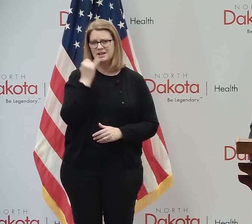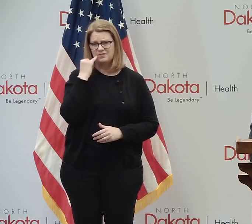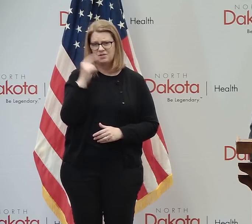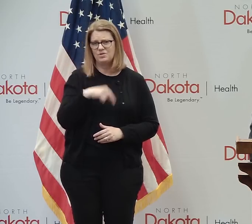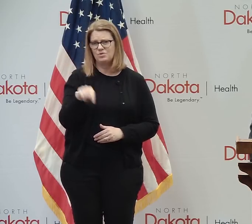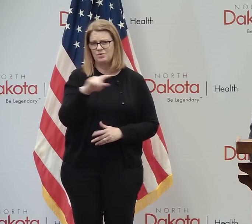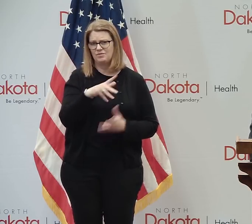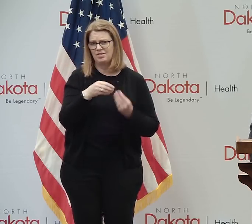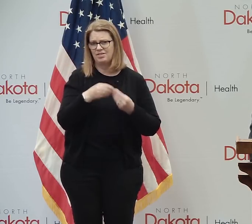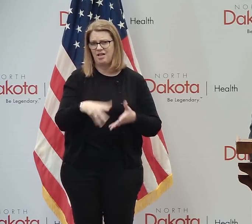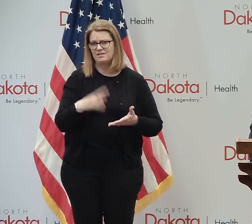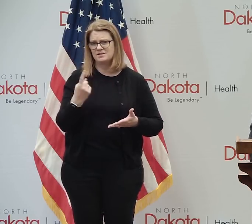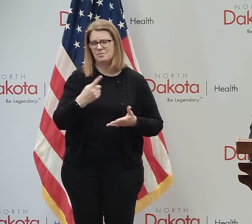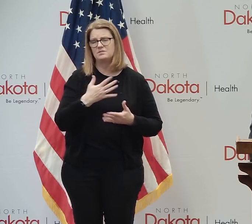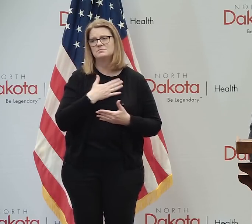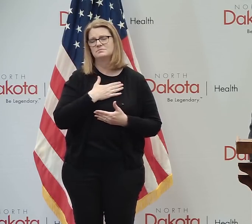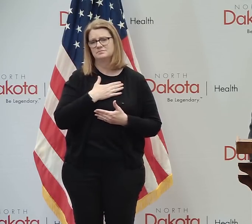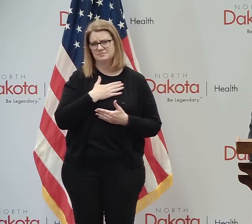during this pandemic.